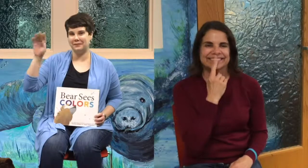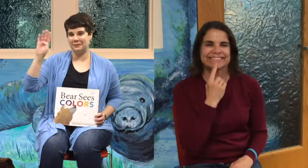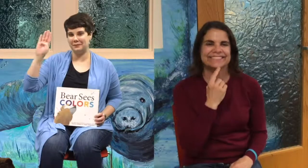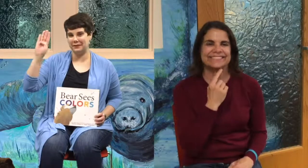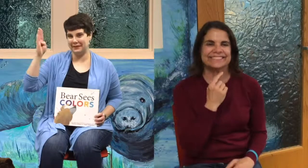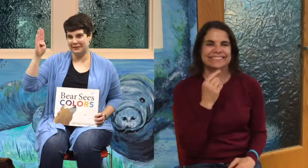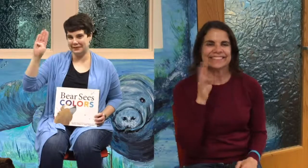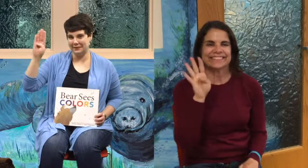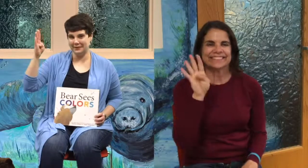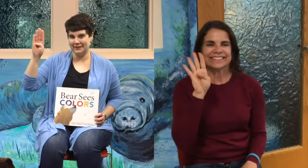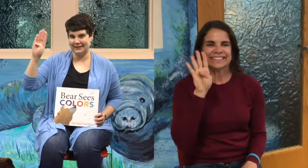blue,